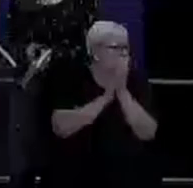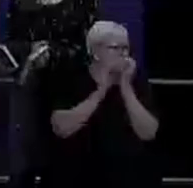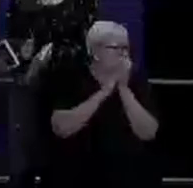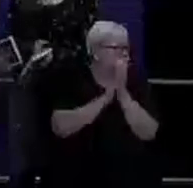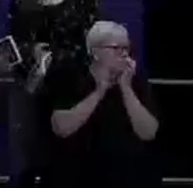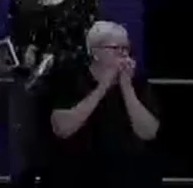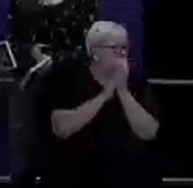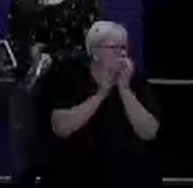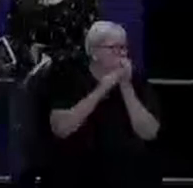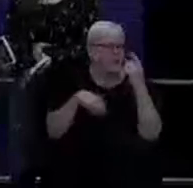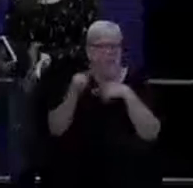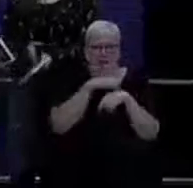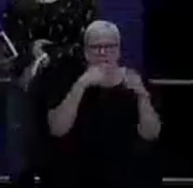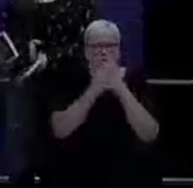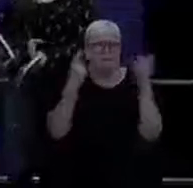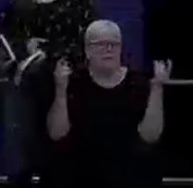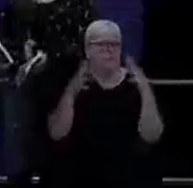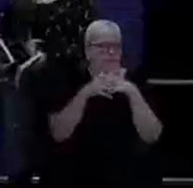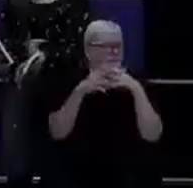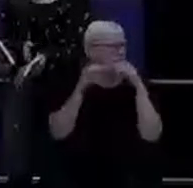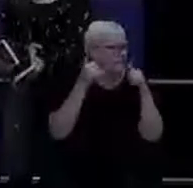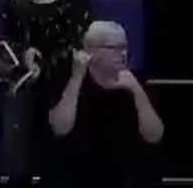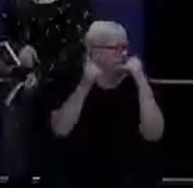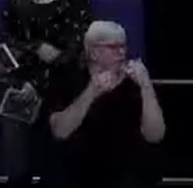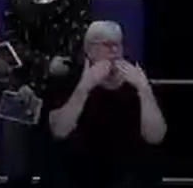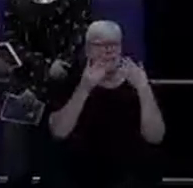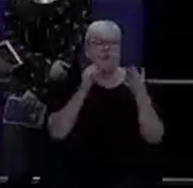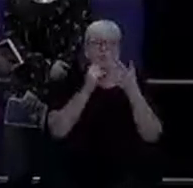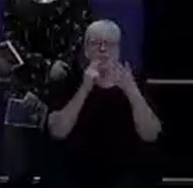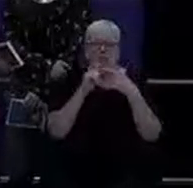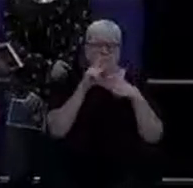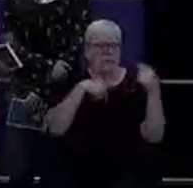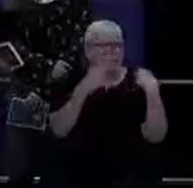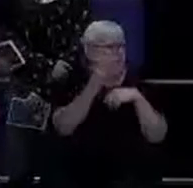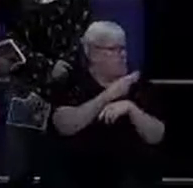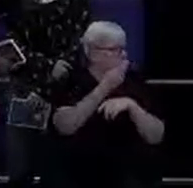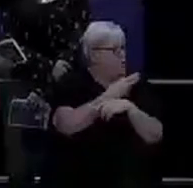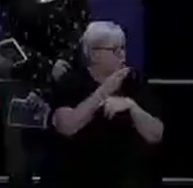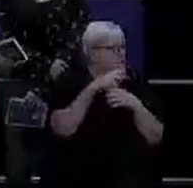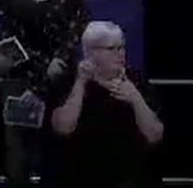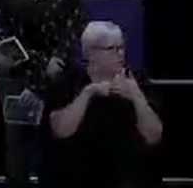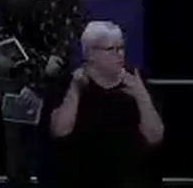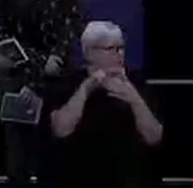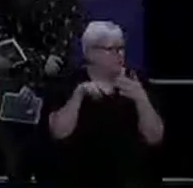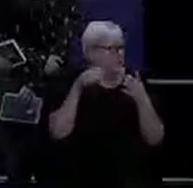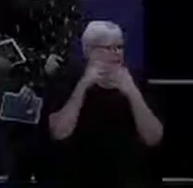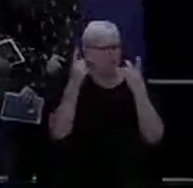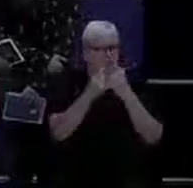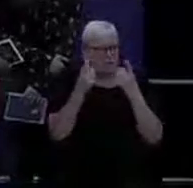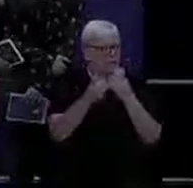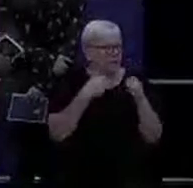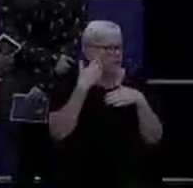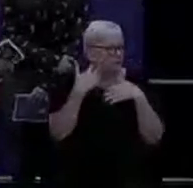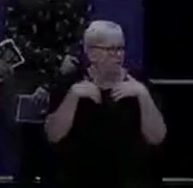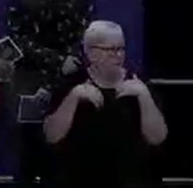event for this festival. Thanks again to Sarah and Esther for a beautifully nuanced and